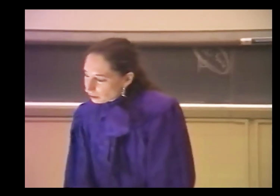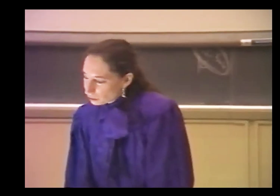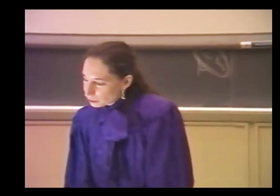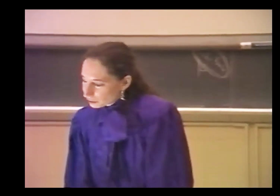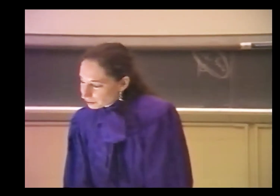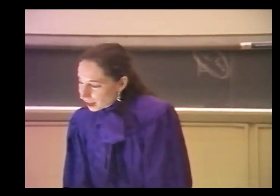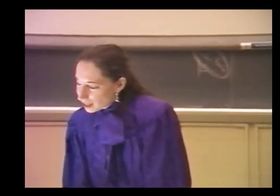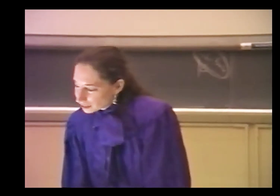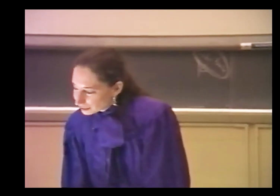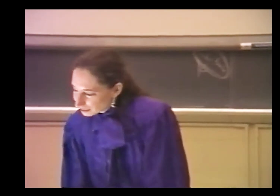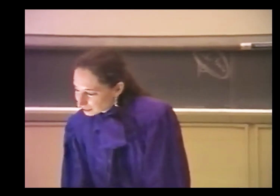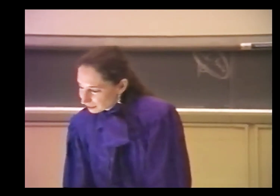Ohuruva